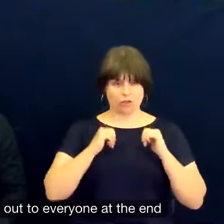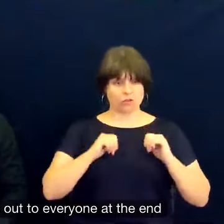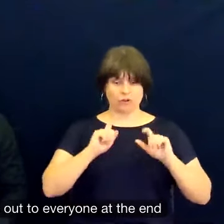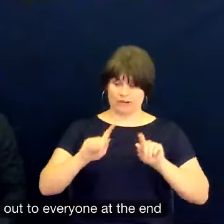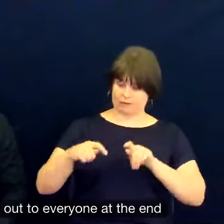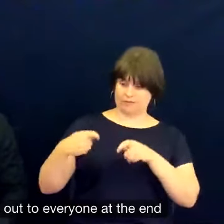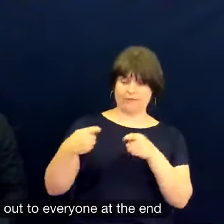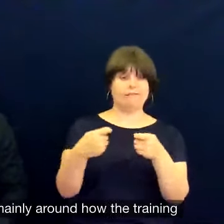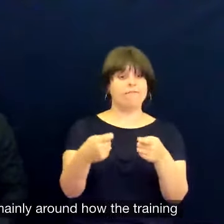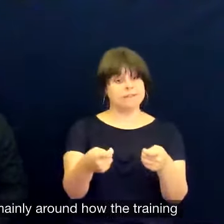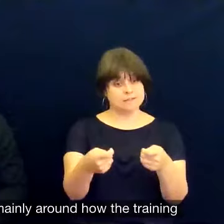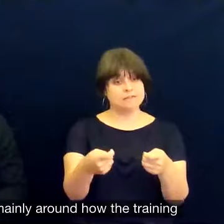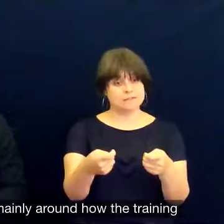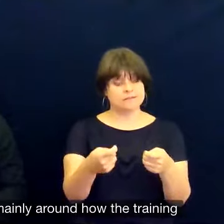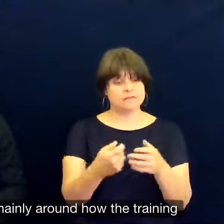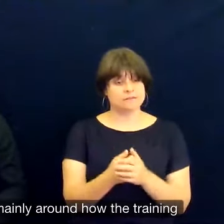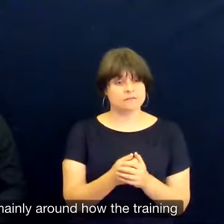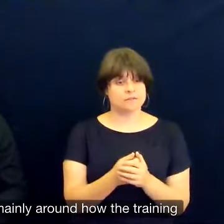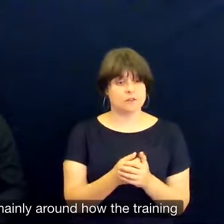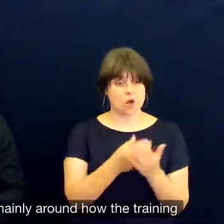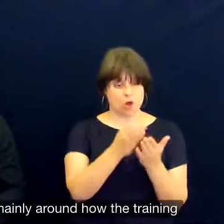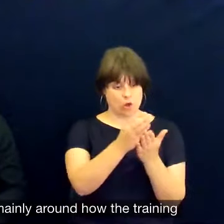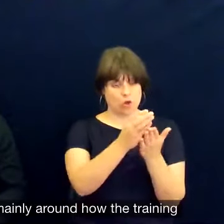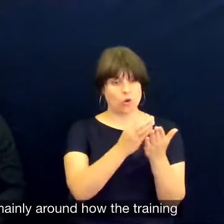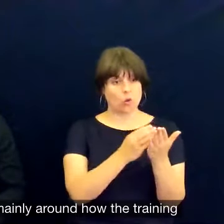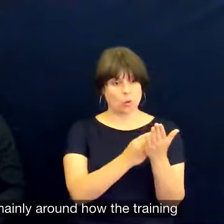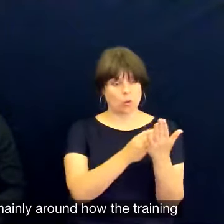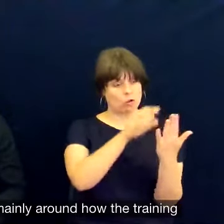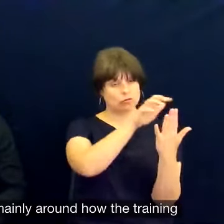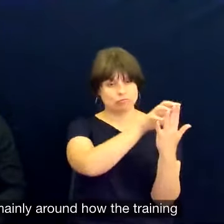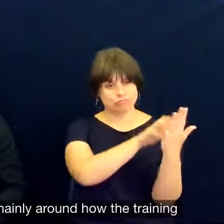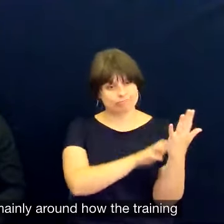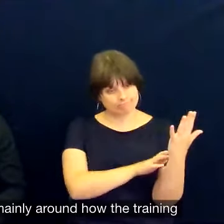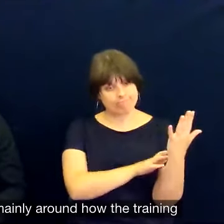delivered. So the course materials that we used,